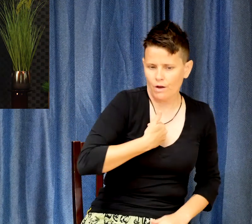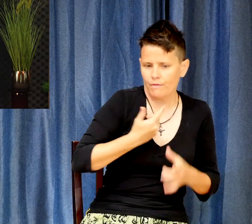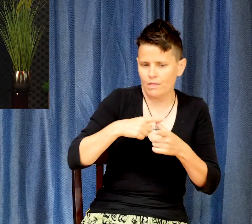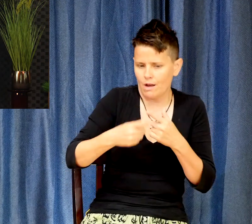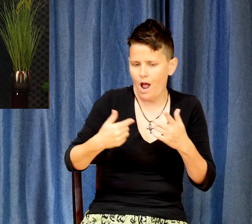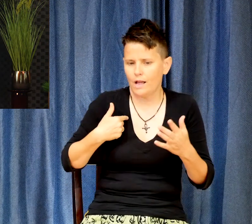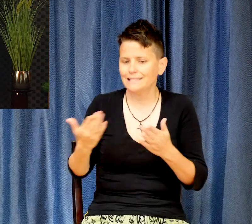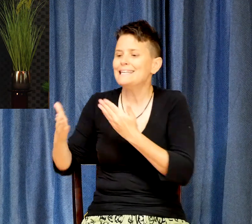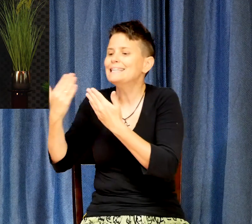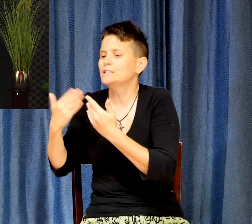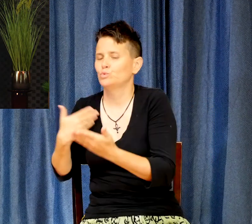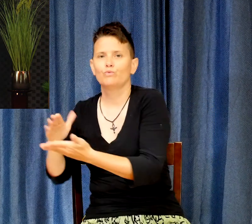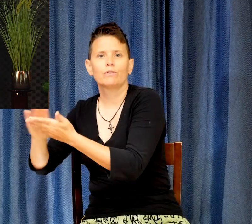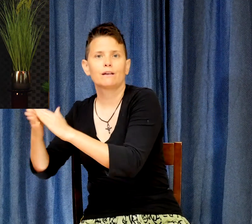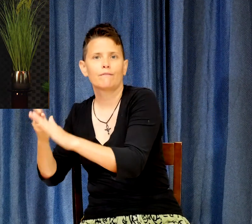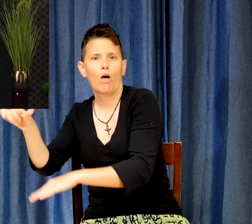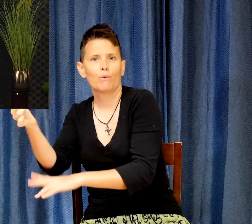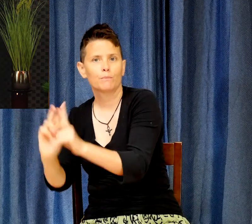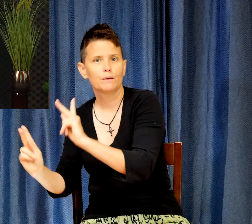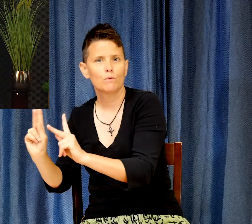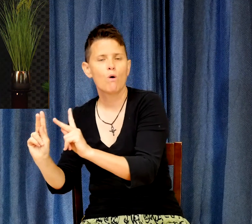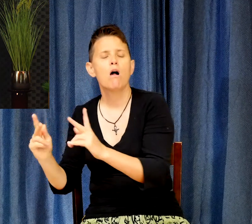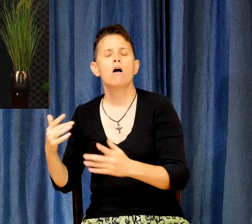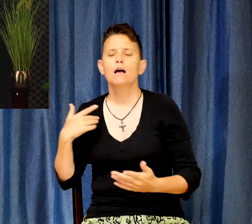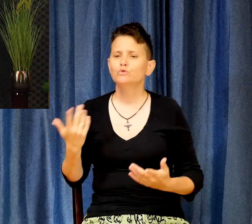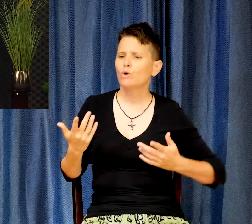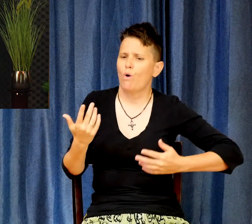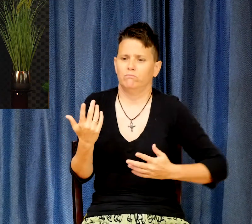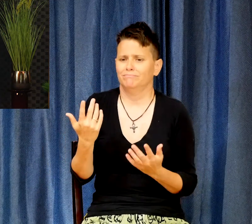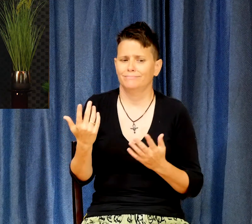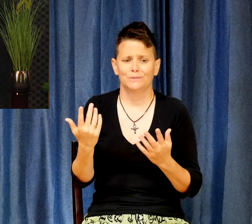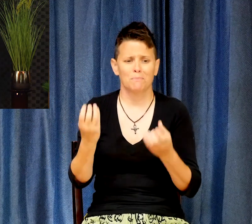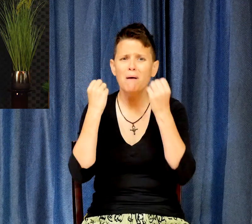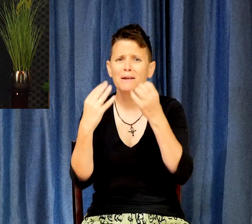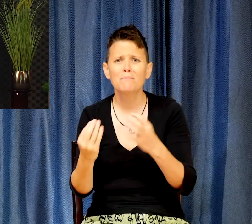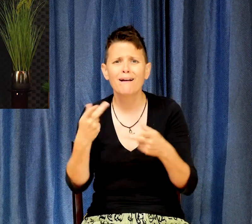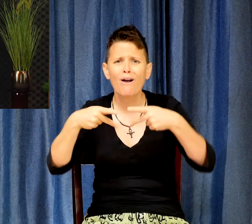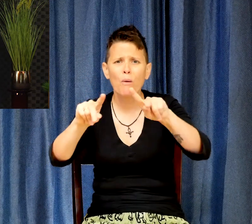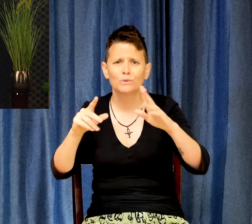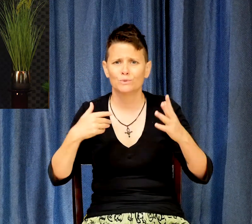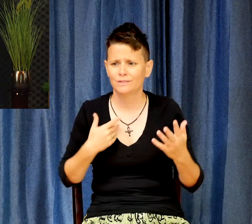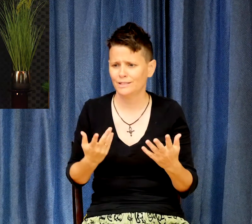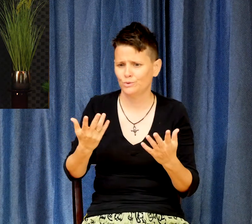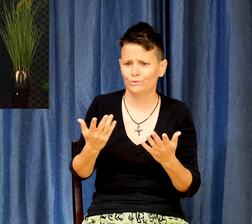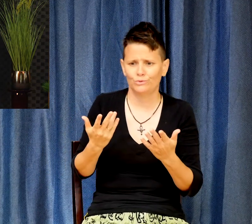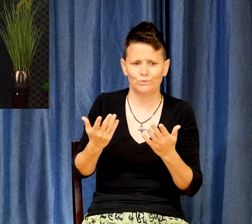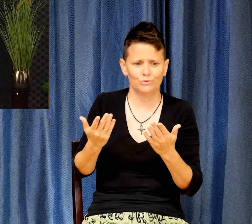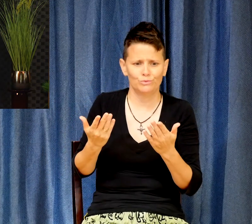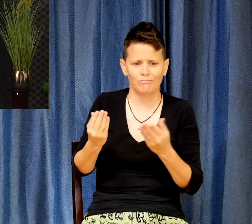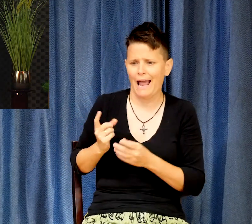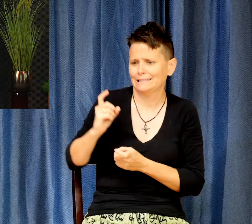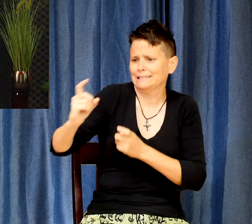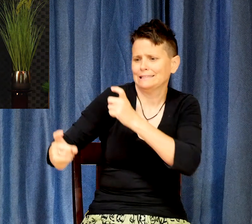disconnect, right? So many seemingly appearances of judgments and comparisons. And